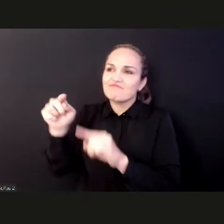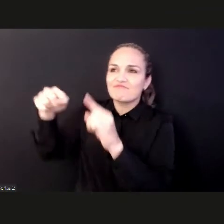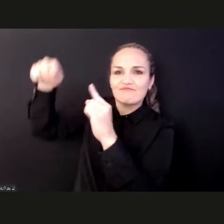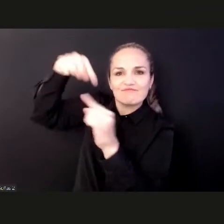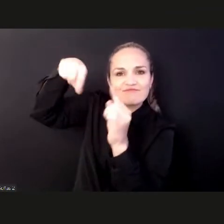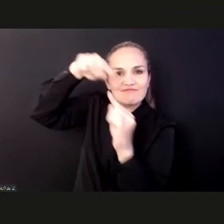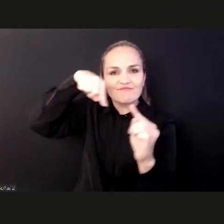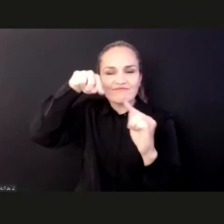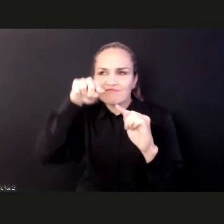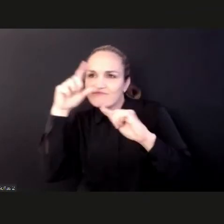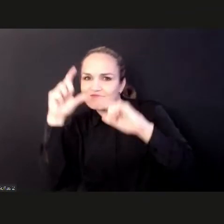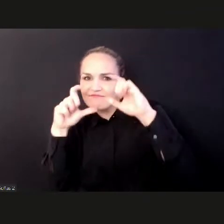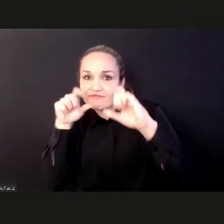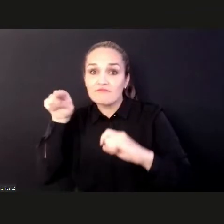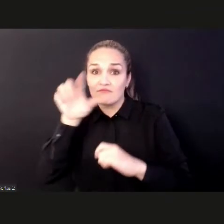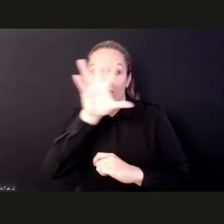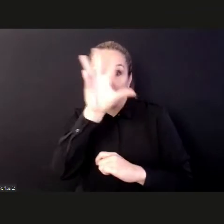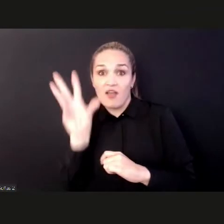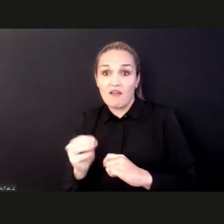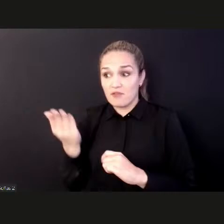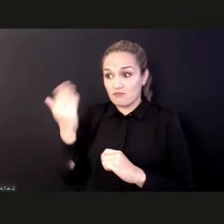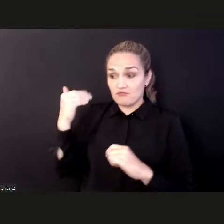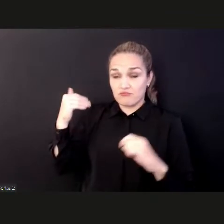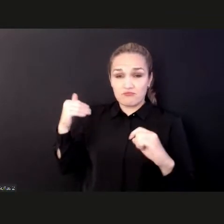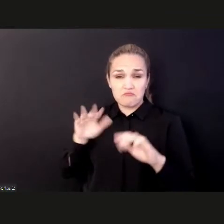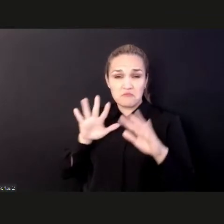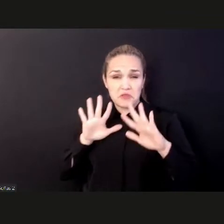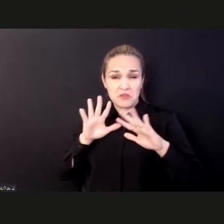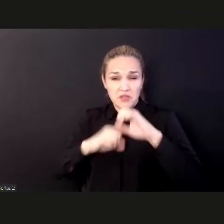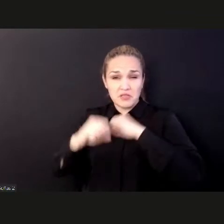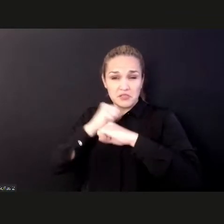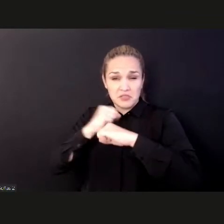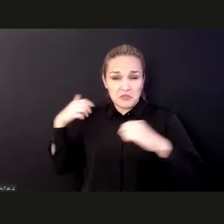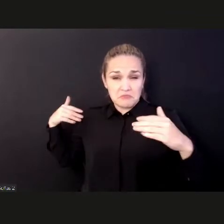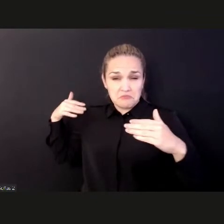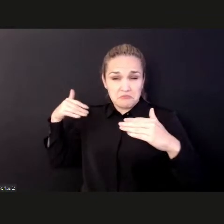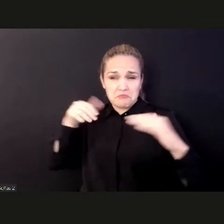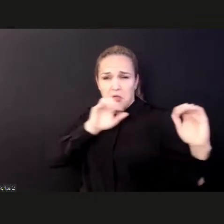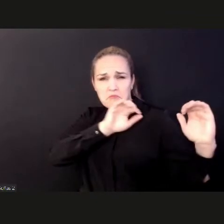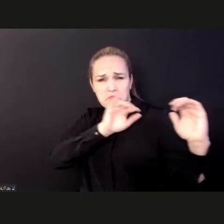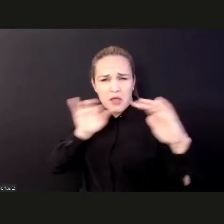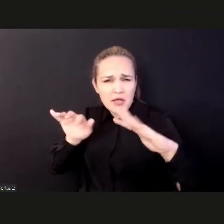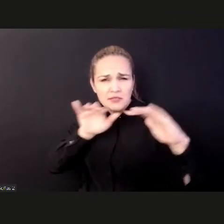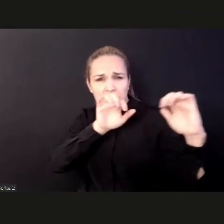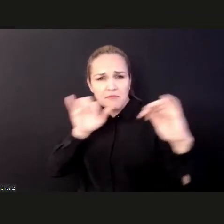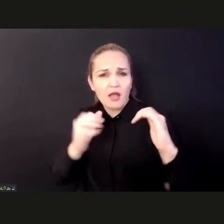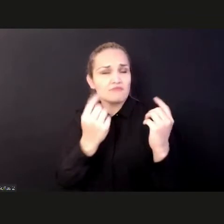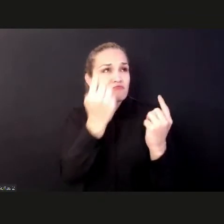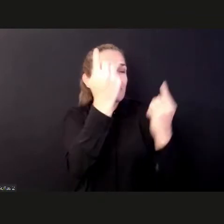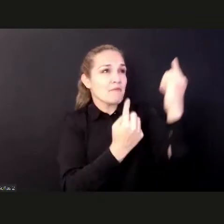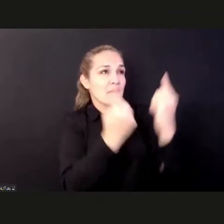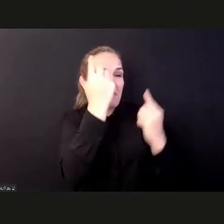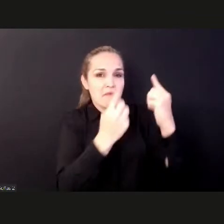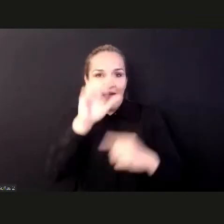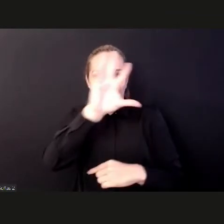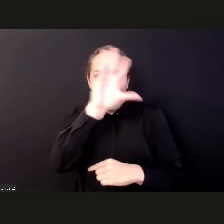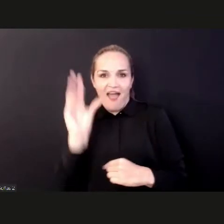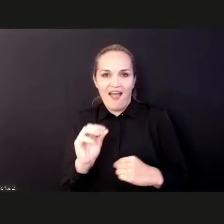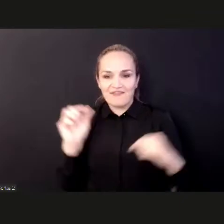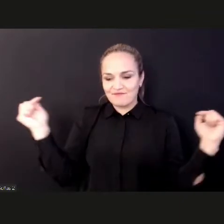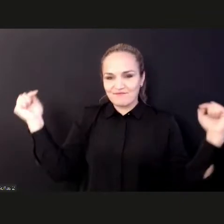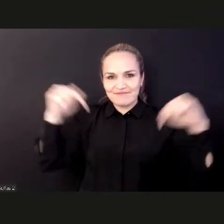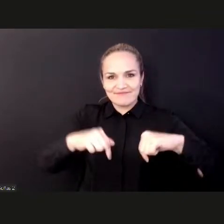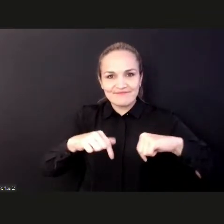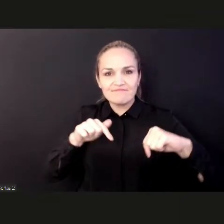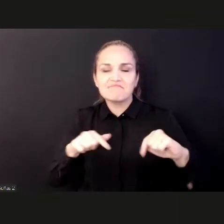with many more and more countries taking up the tourism sector. This has been